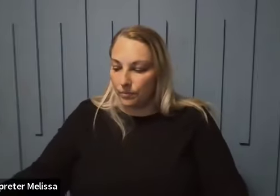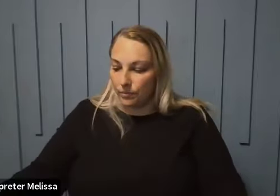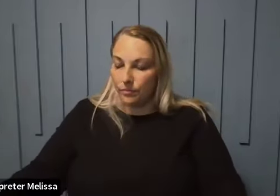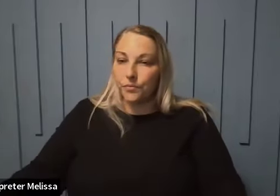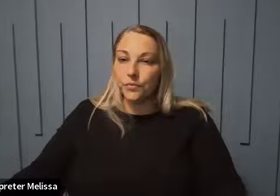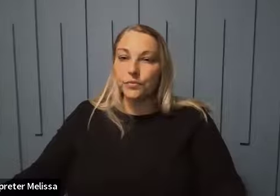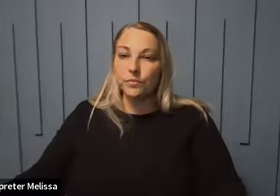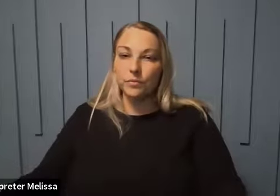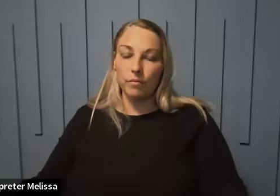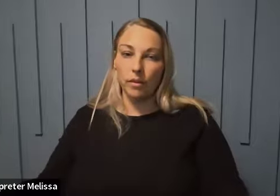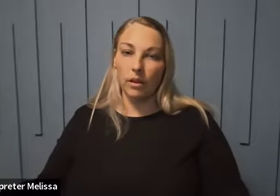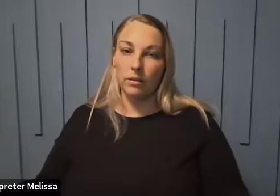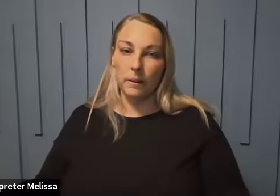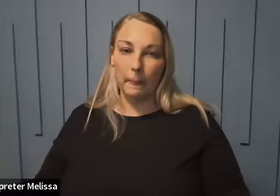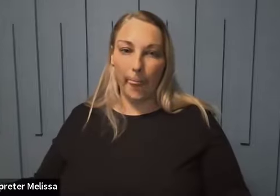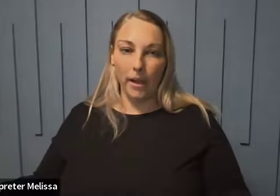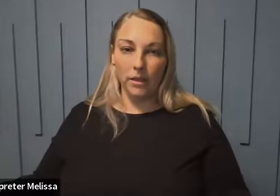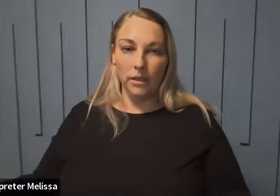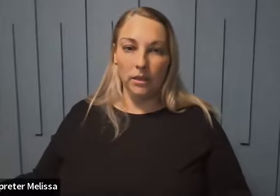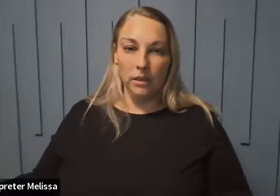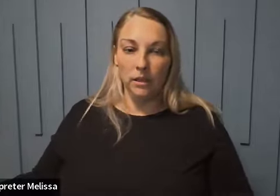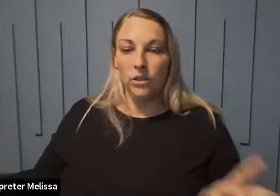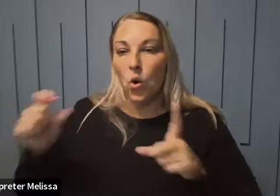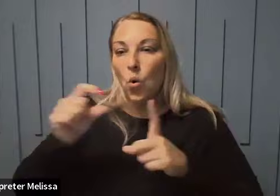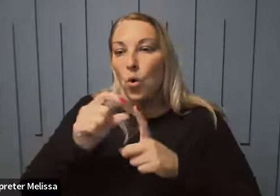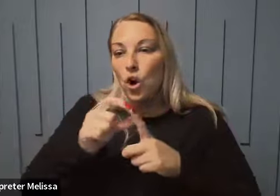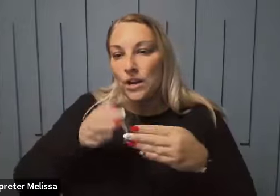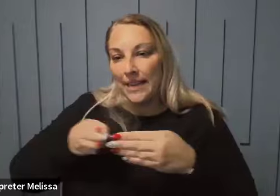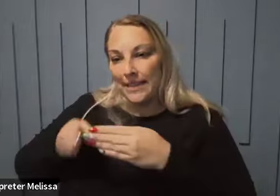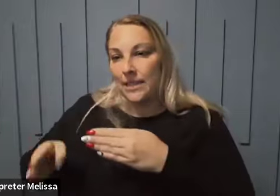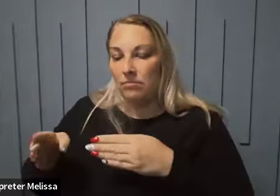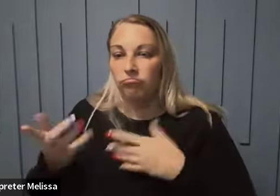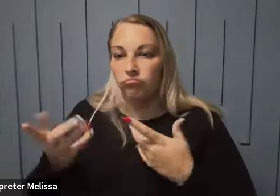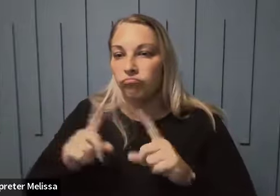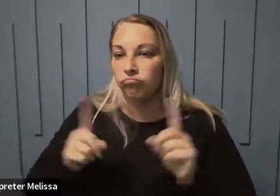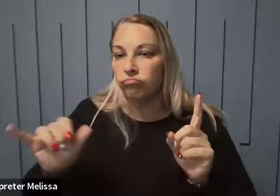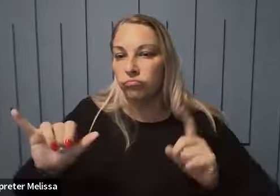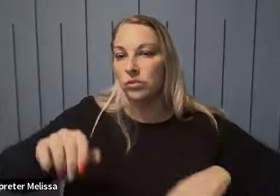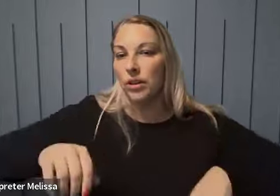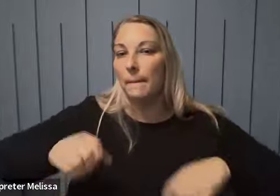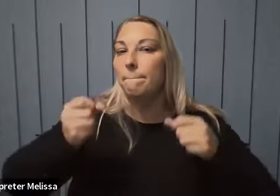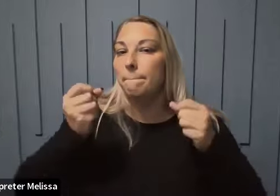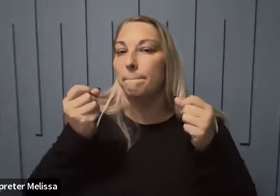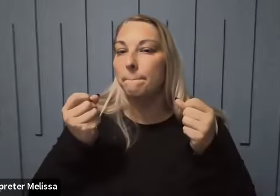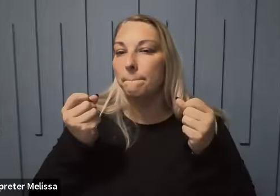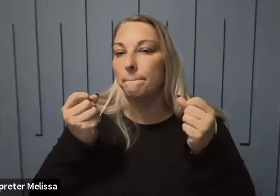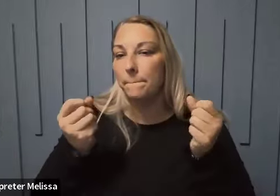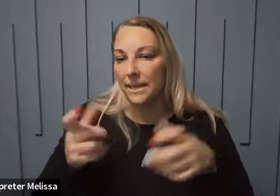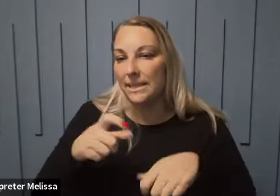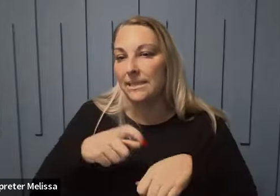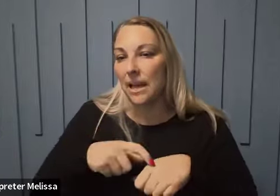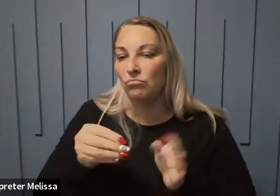Word endings are another big deal. Kids often leave off the word endings of things because it's hard to